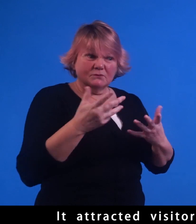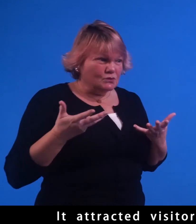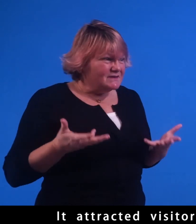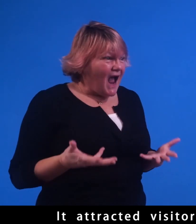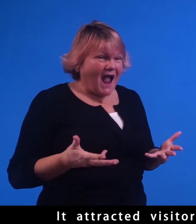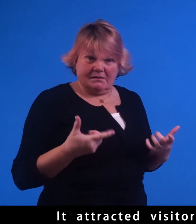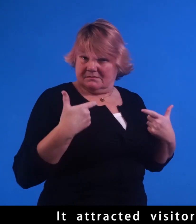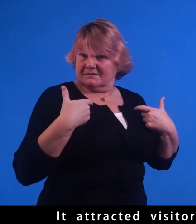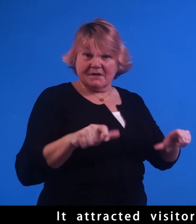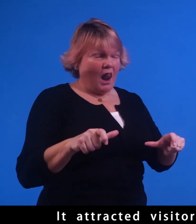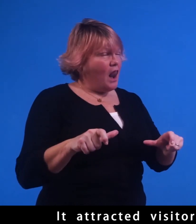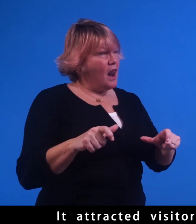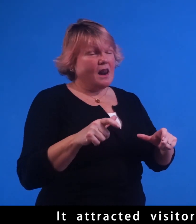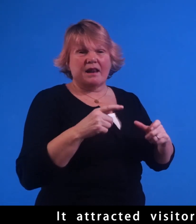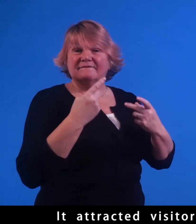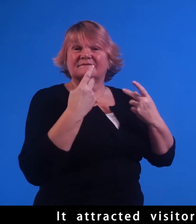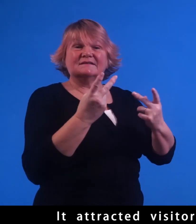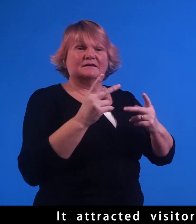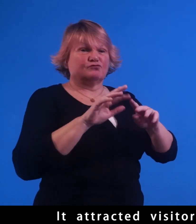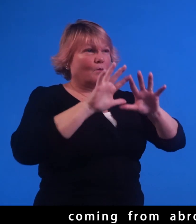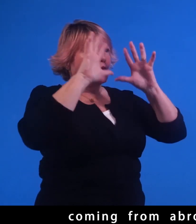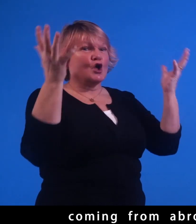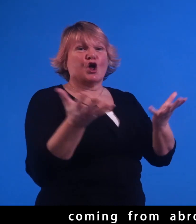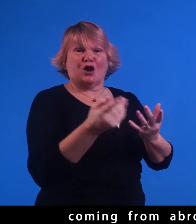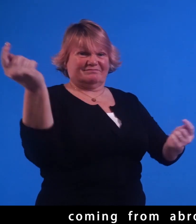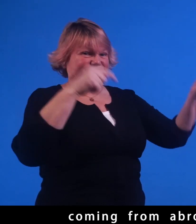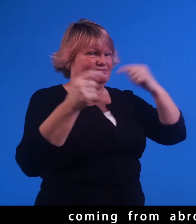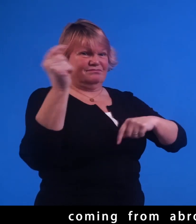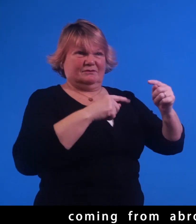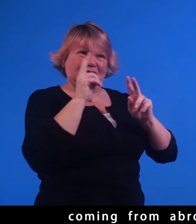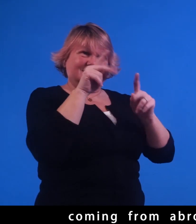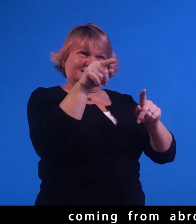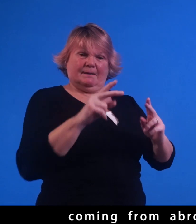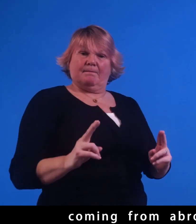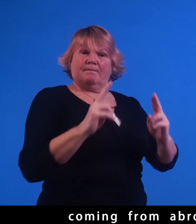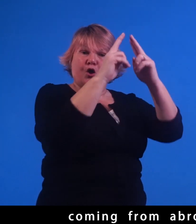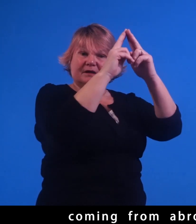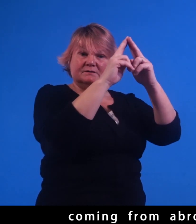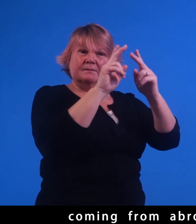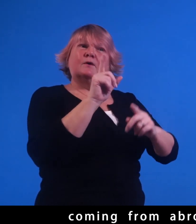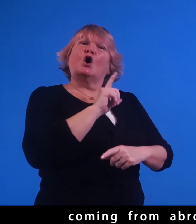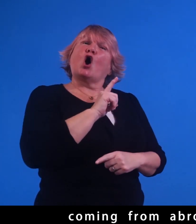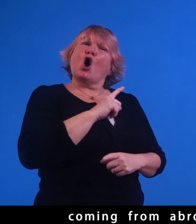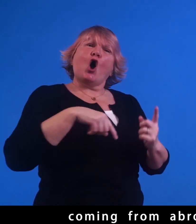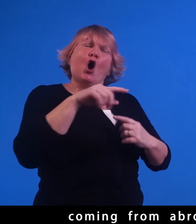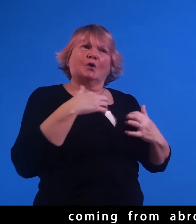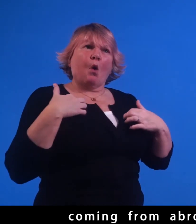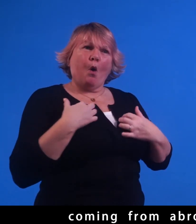And even today, we still get visitors coming from abroad to see the monument because of their enthusiasm for Scott's